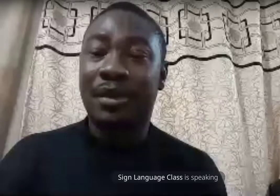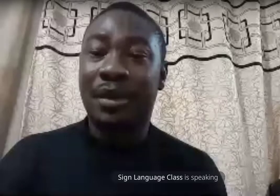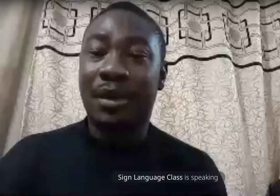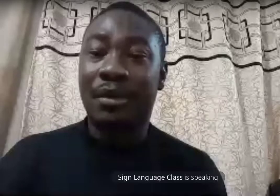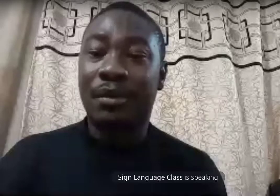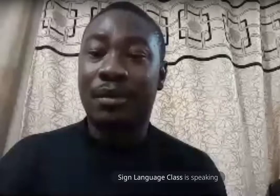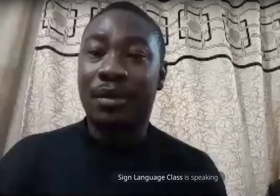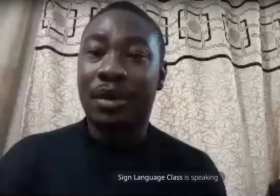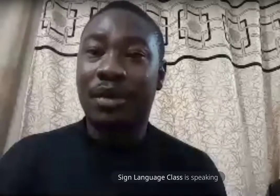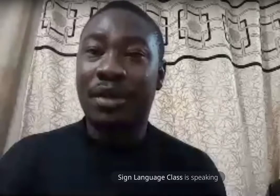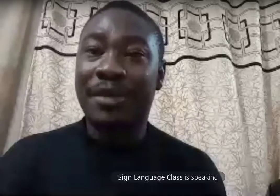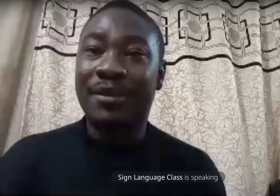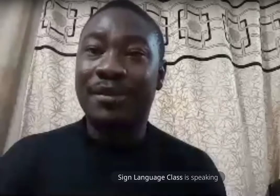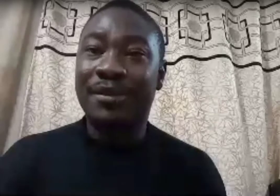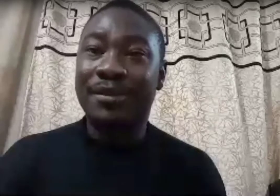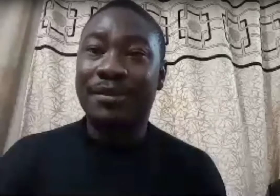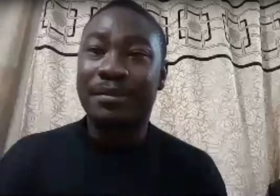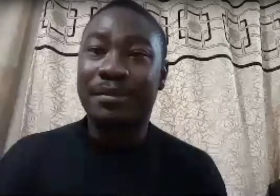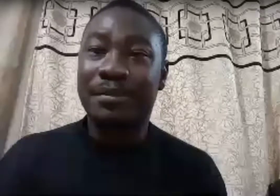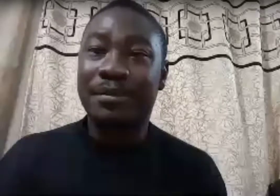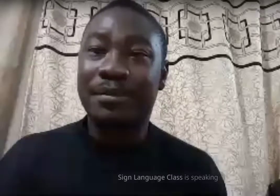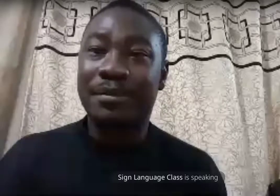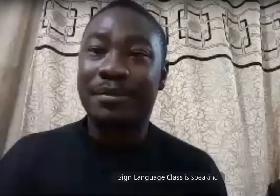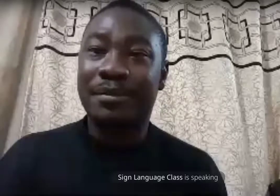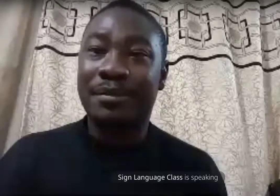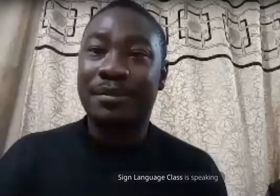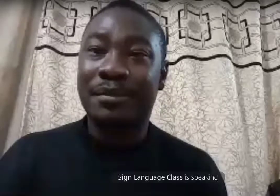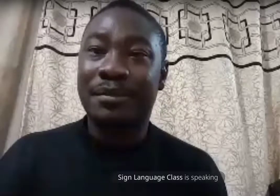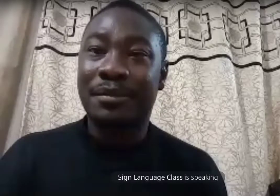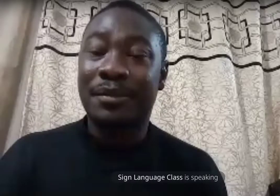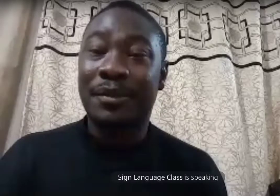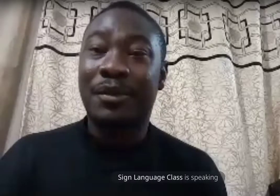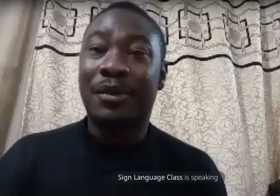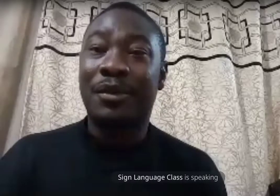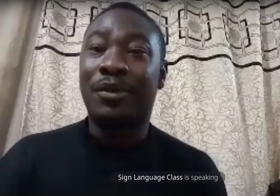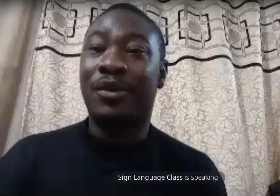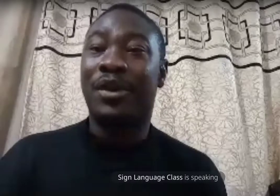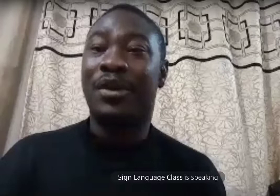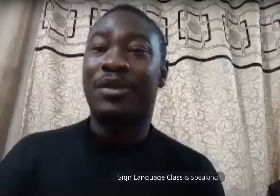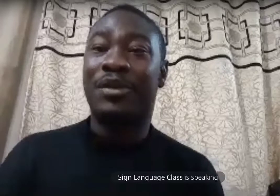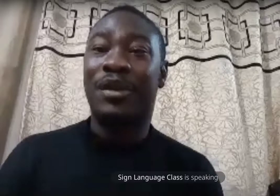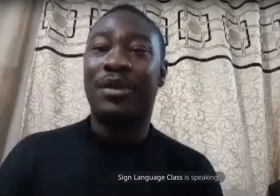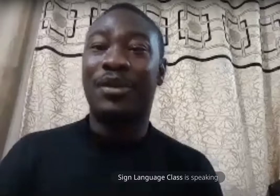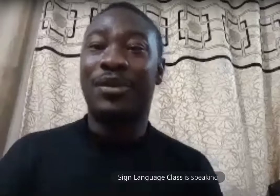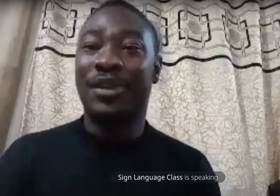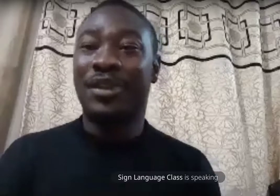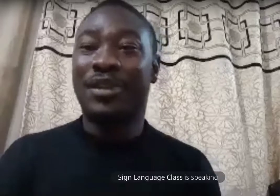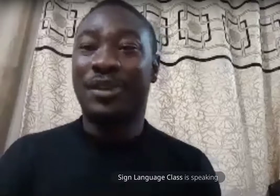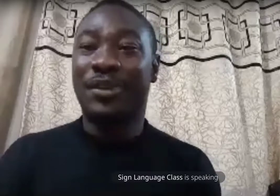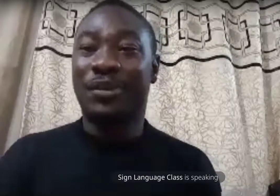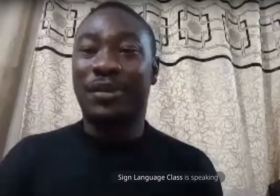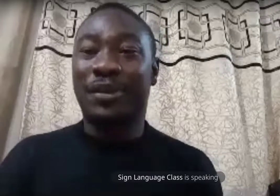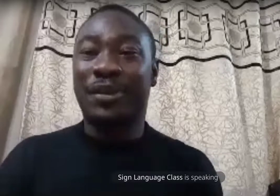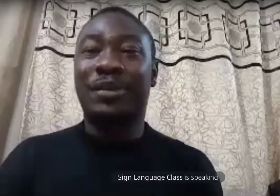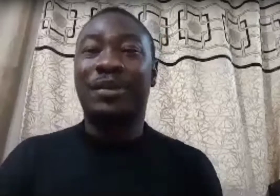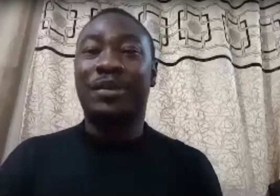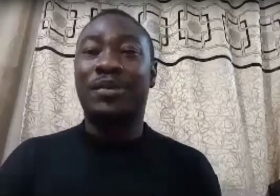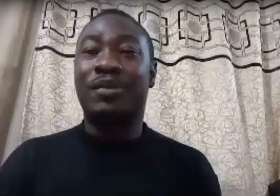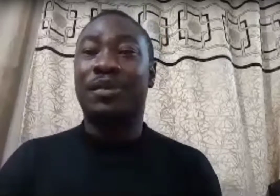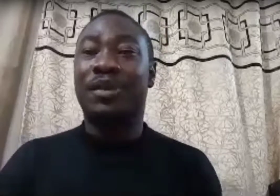Yes, we can. Oh, Please. Thank you indeed. Thank you. So 999,000. I said some people will